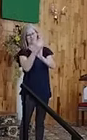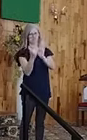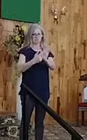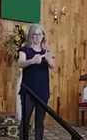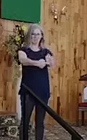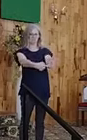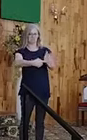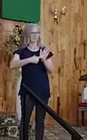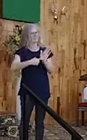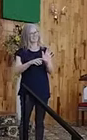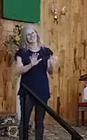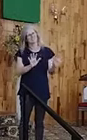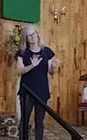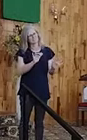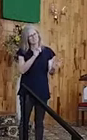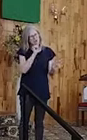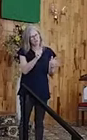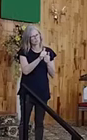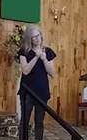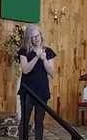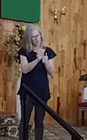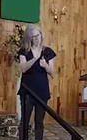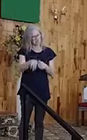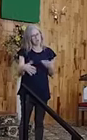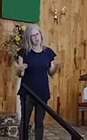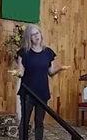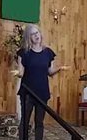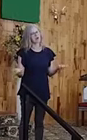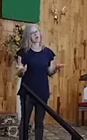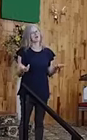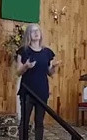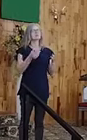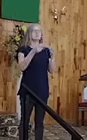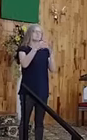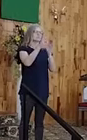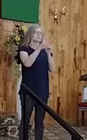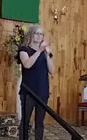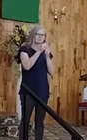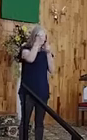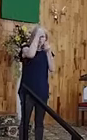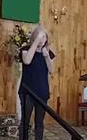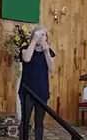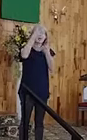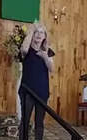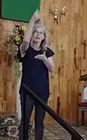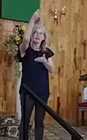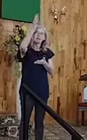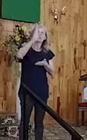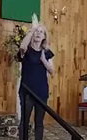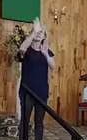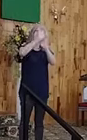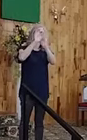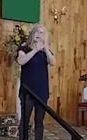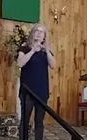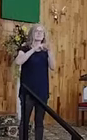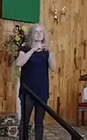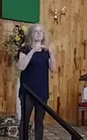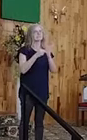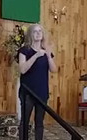demands. To follow the commandments of the Lord is to get a huge step up